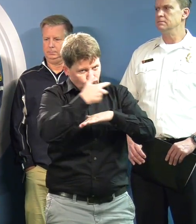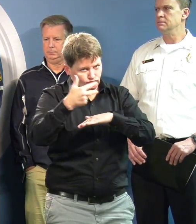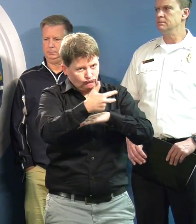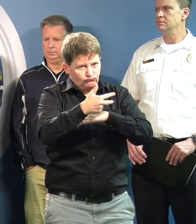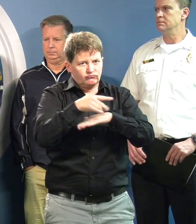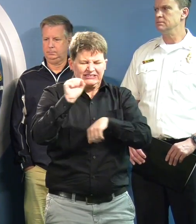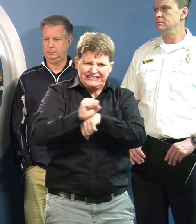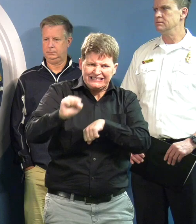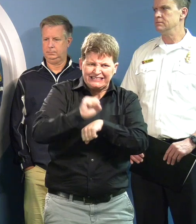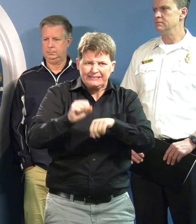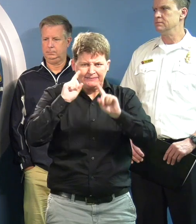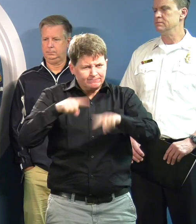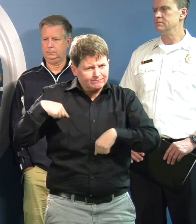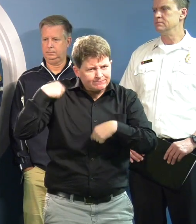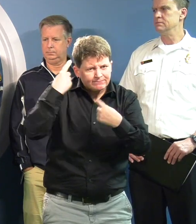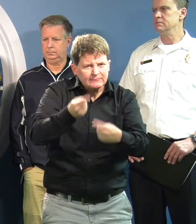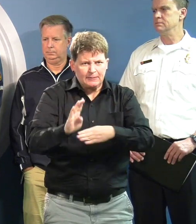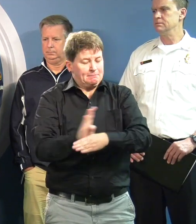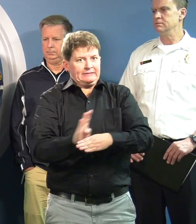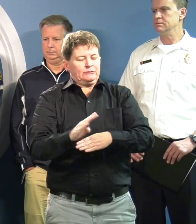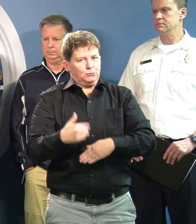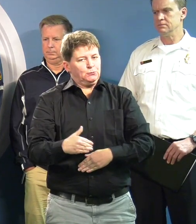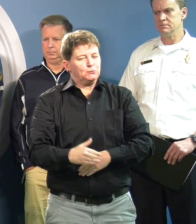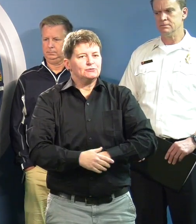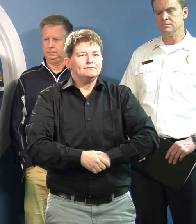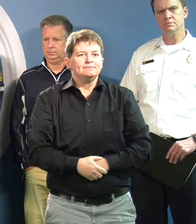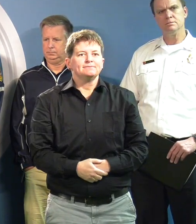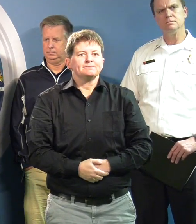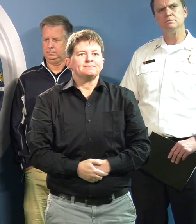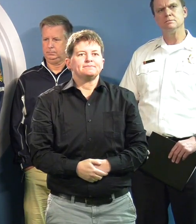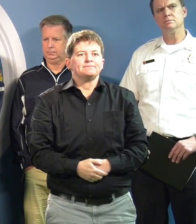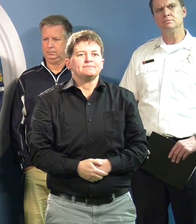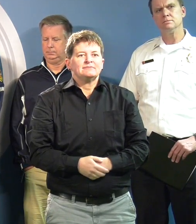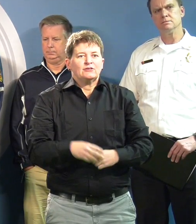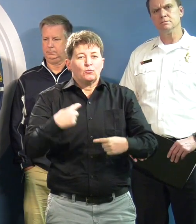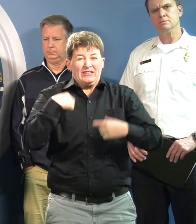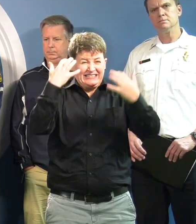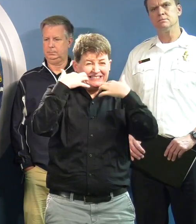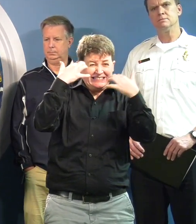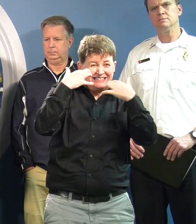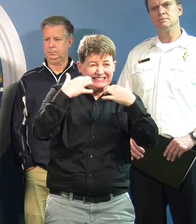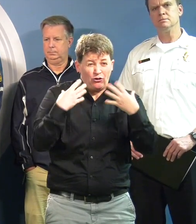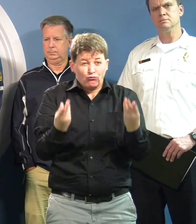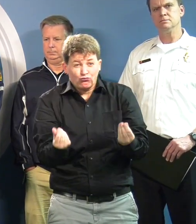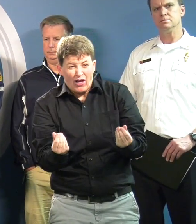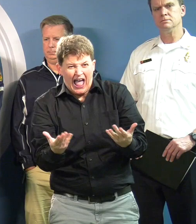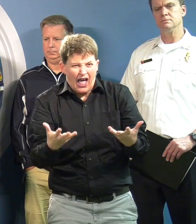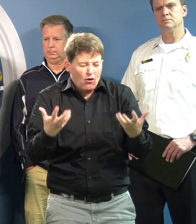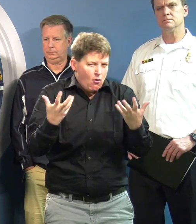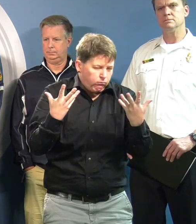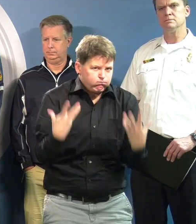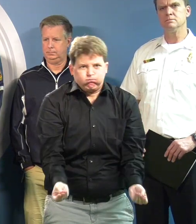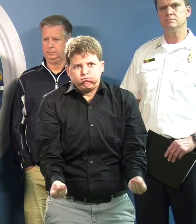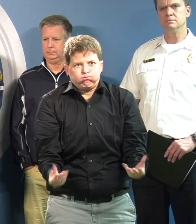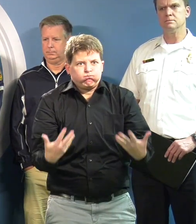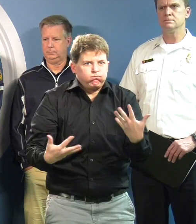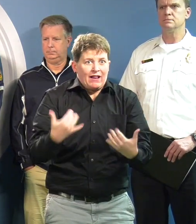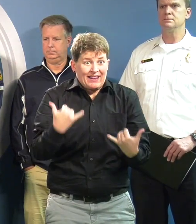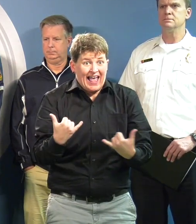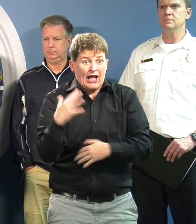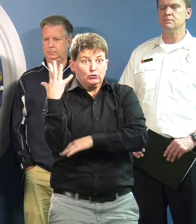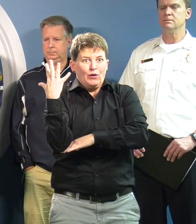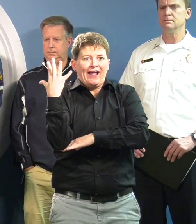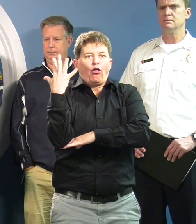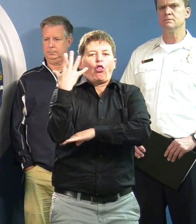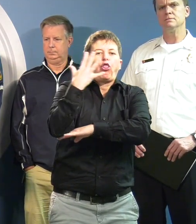busy. As we are getting more rain, the ground is saturated and more trees are coming down. So far, these teams have responded to more